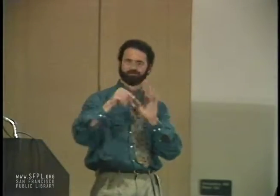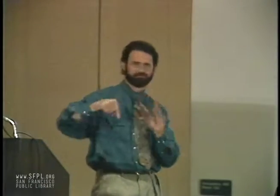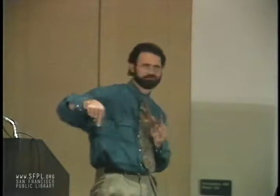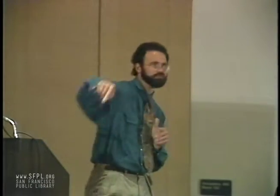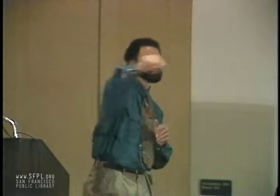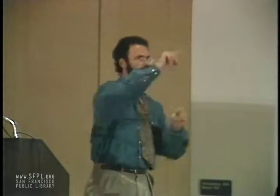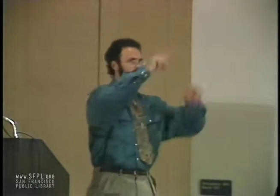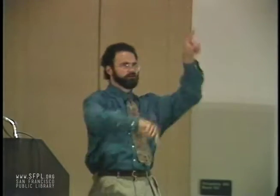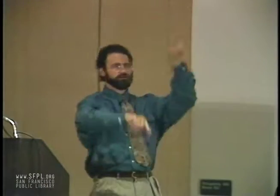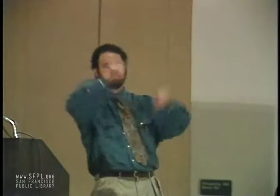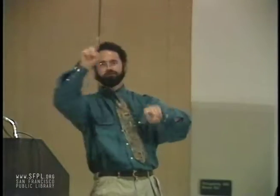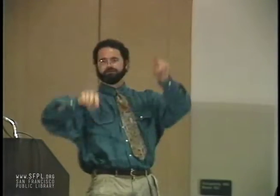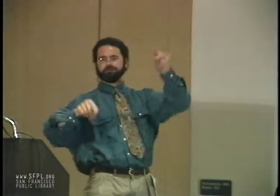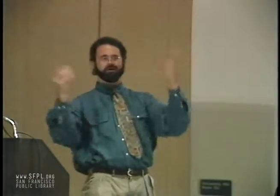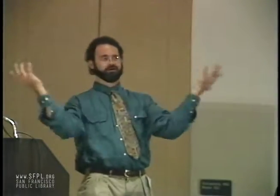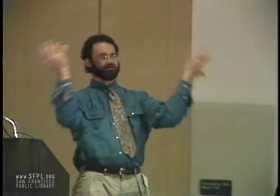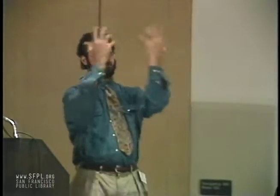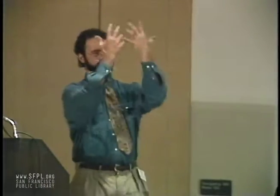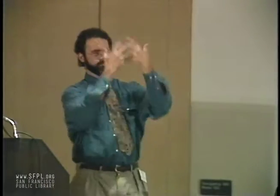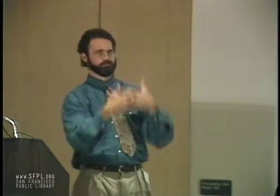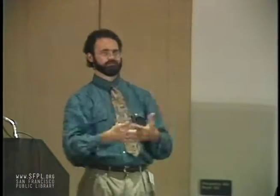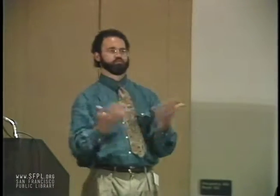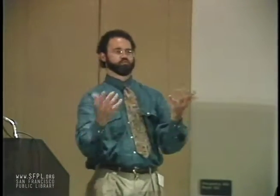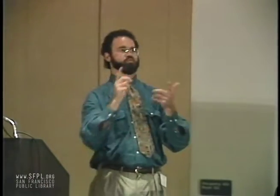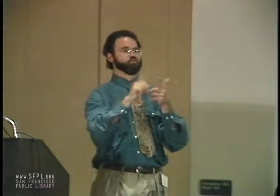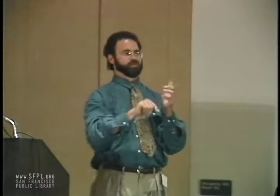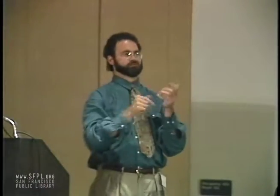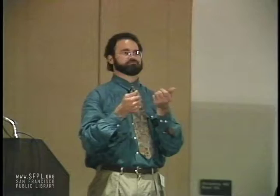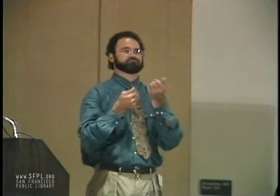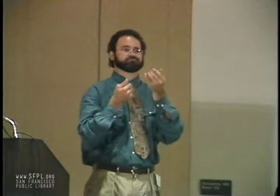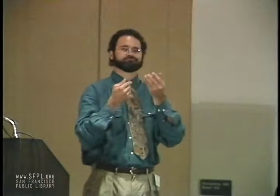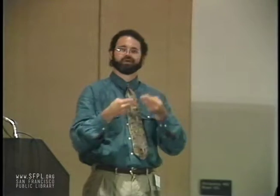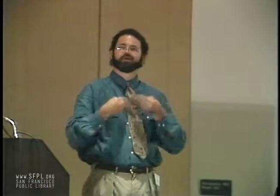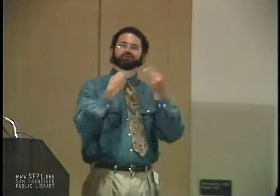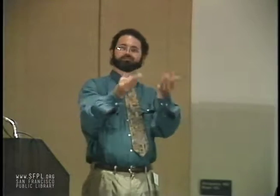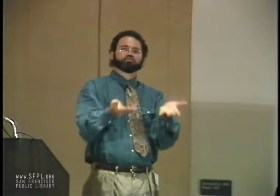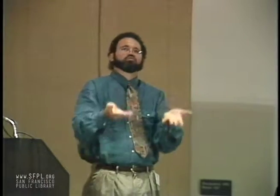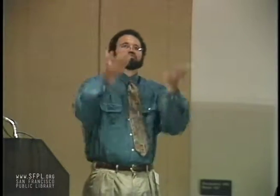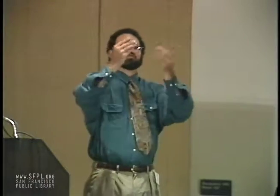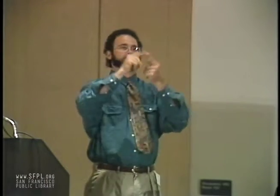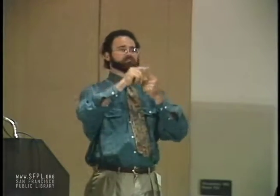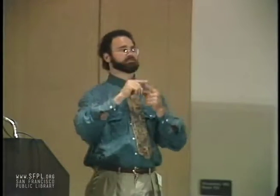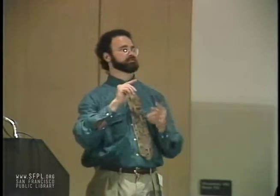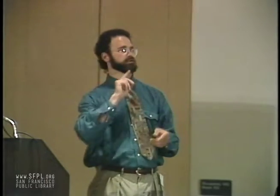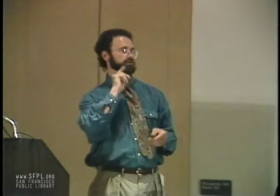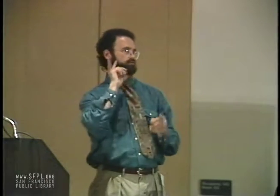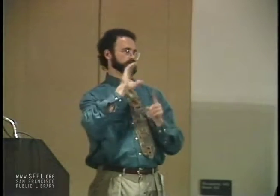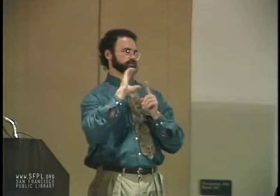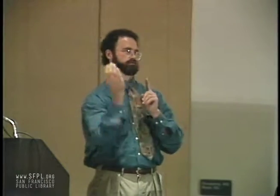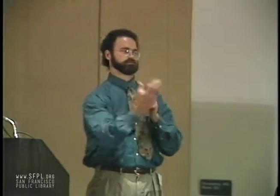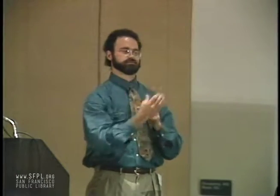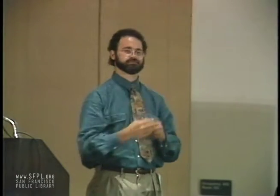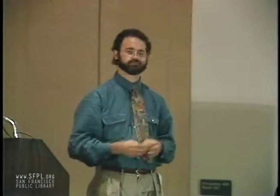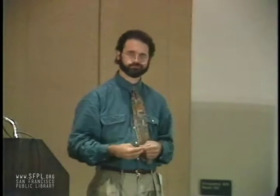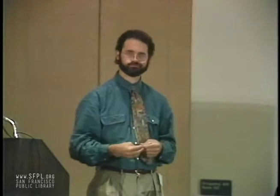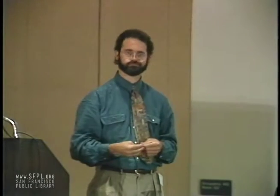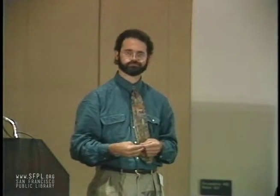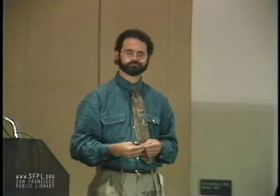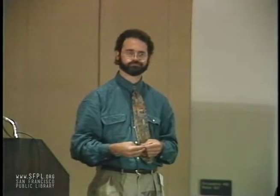person who's born deaf, and to understand the incredible variety of backgrounds, and to begin to pull that together as a way of heightening our